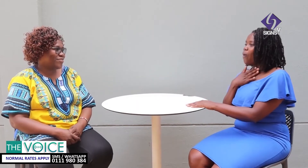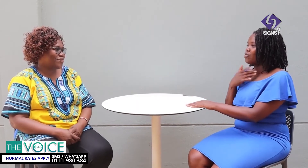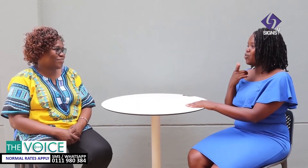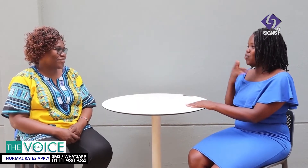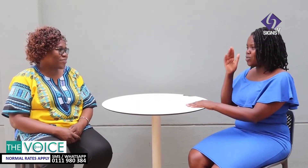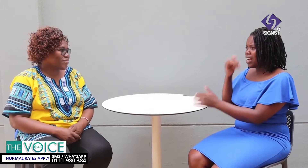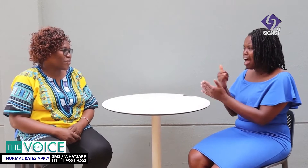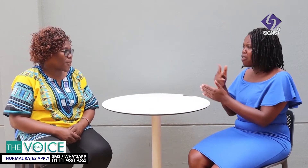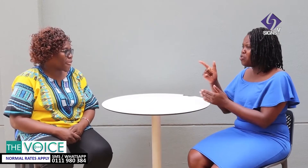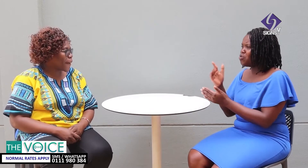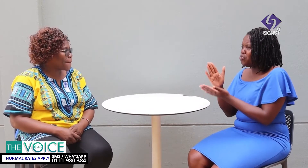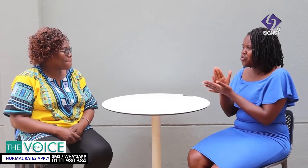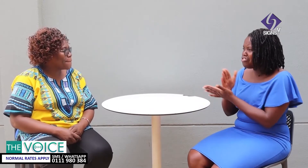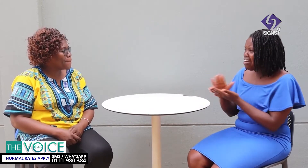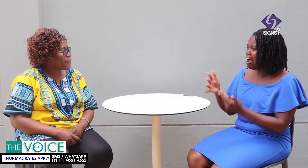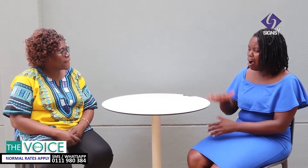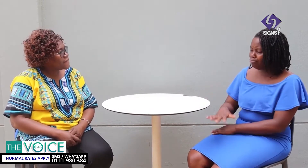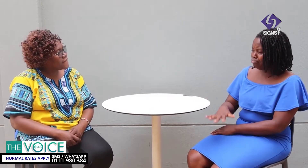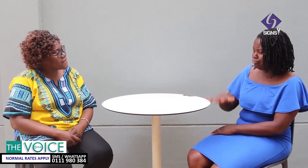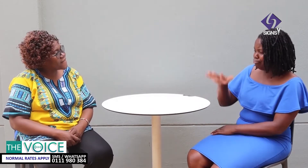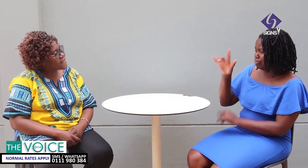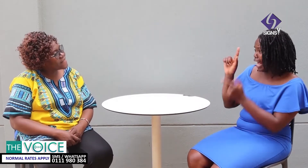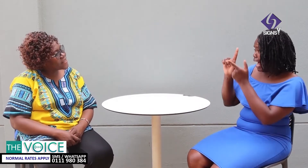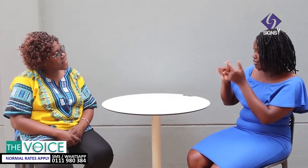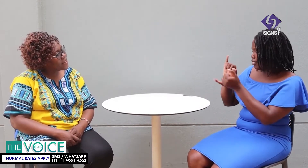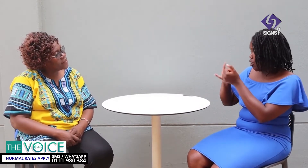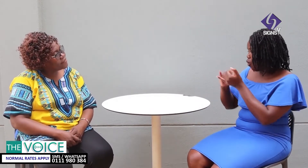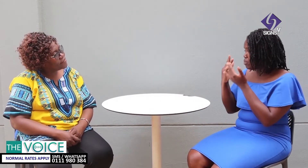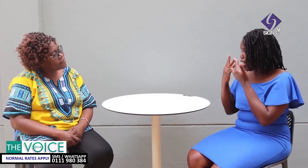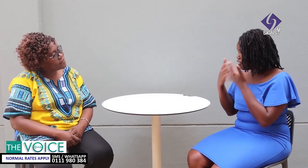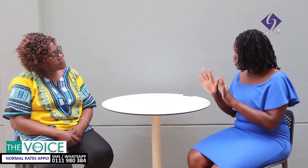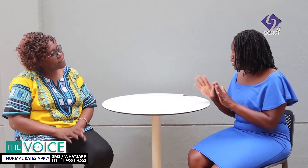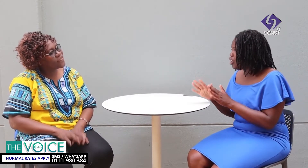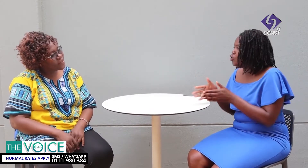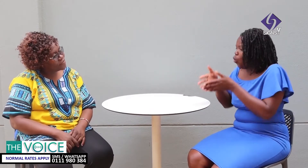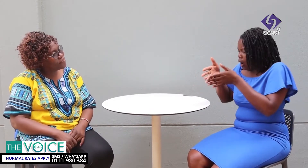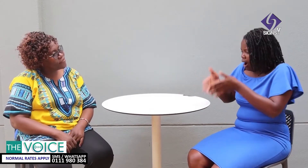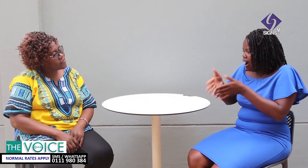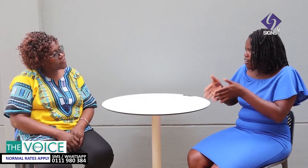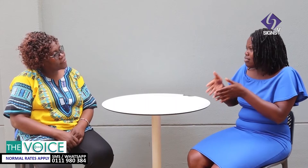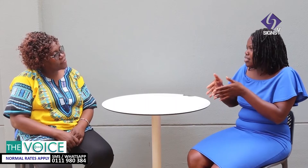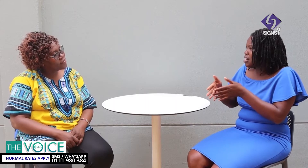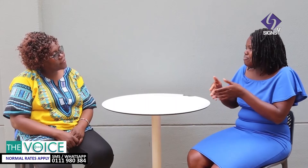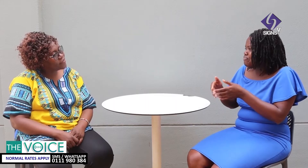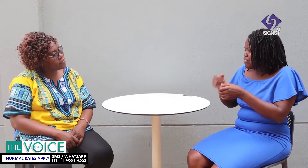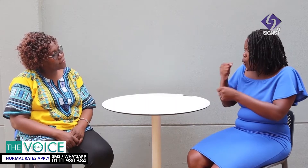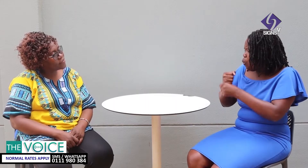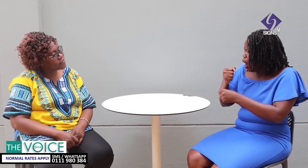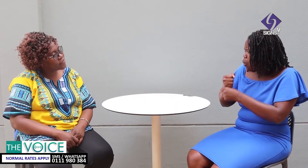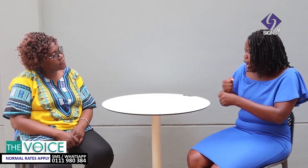So that aside, I want you now to share. You've shared with us how you grew up to now, where you